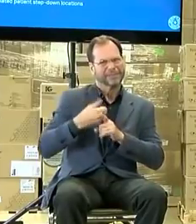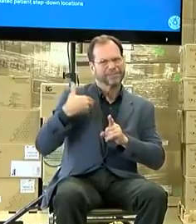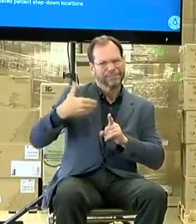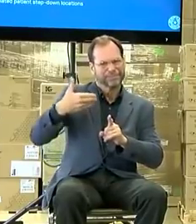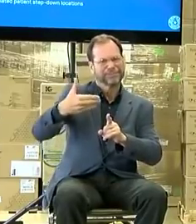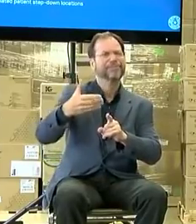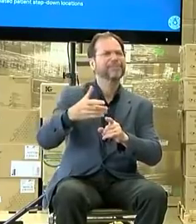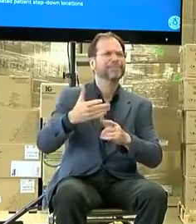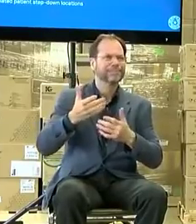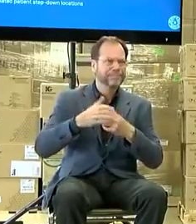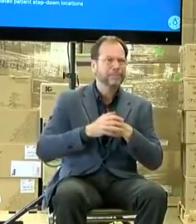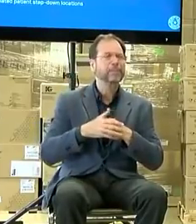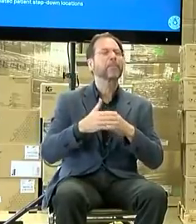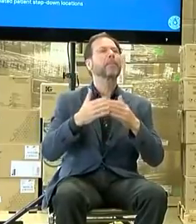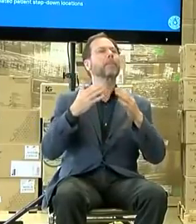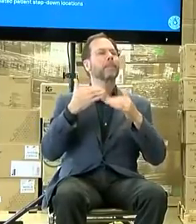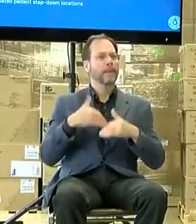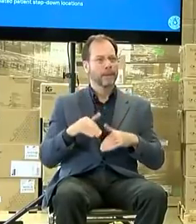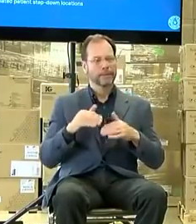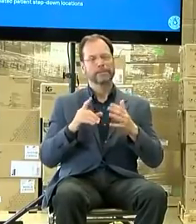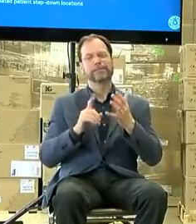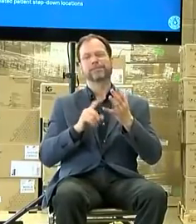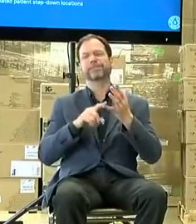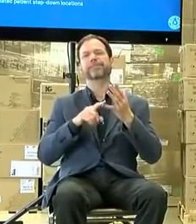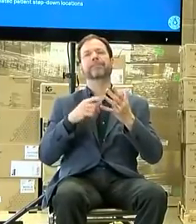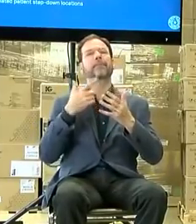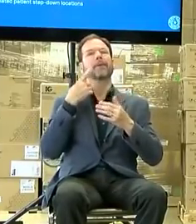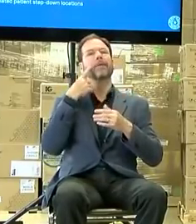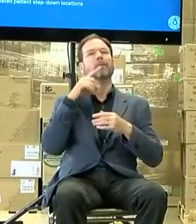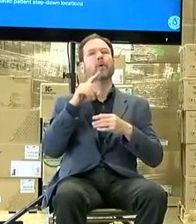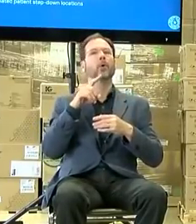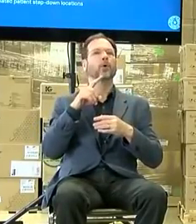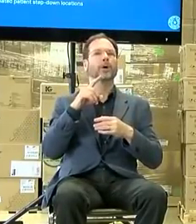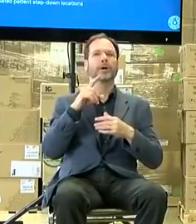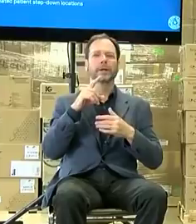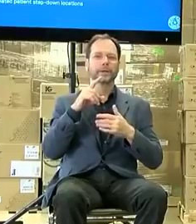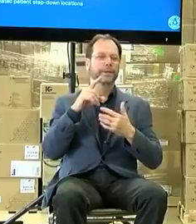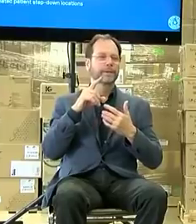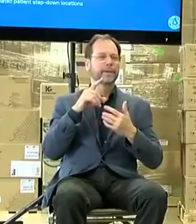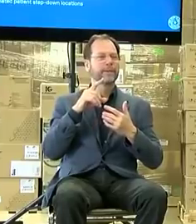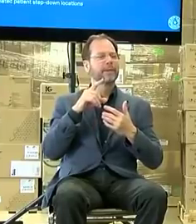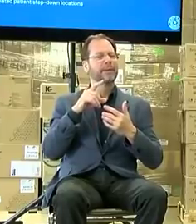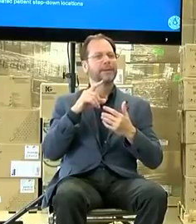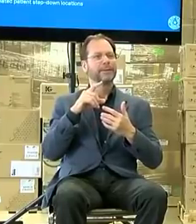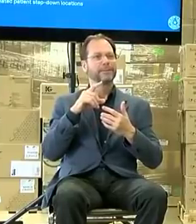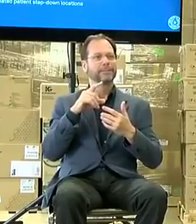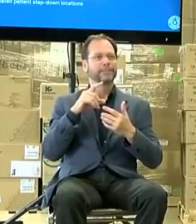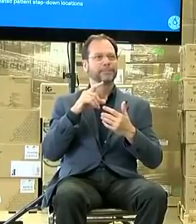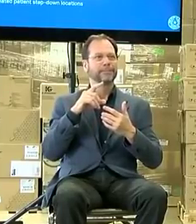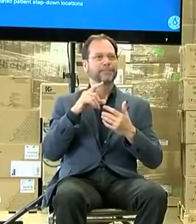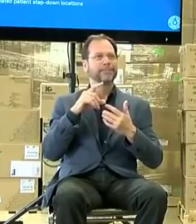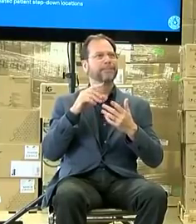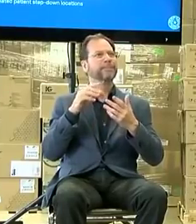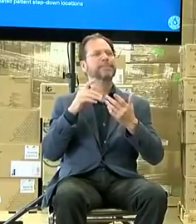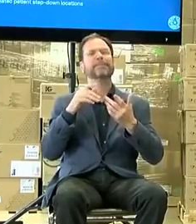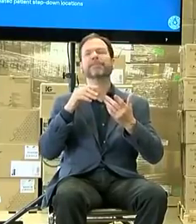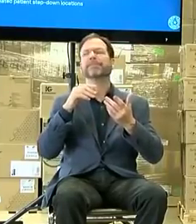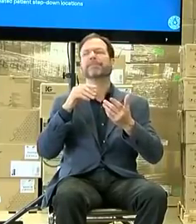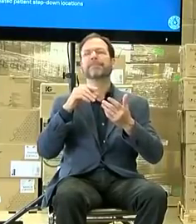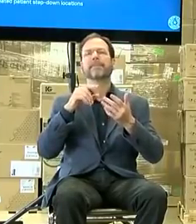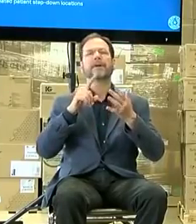our priorities, and then use for isolated step-down areas. In other words,